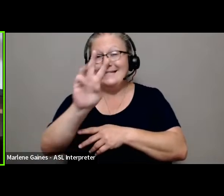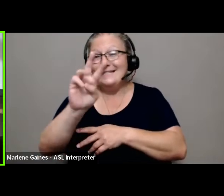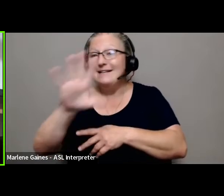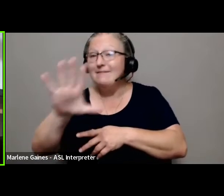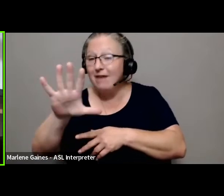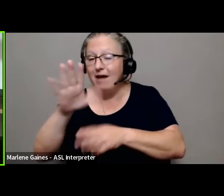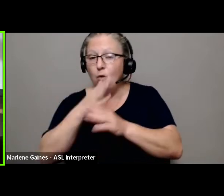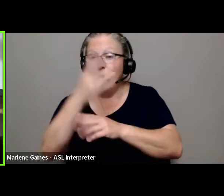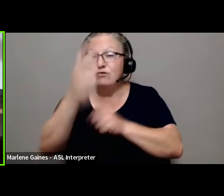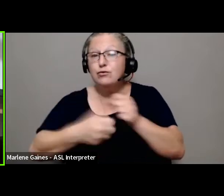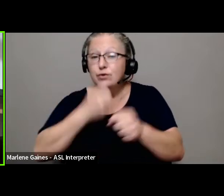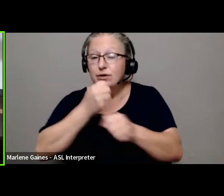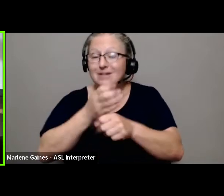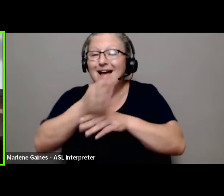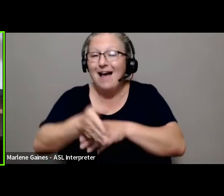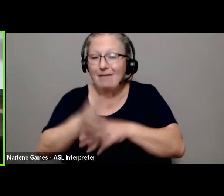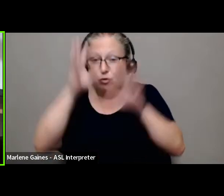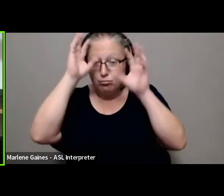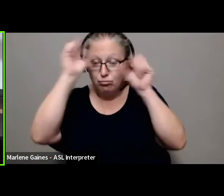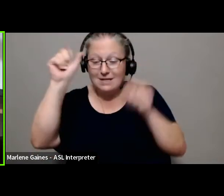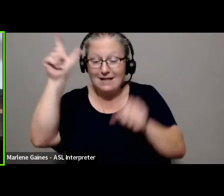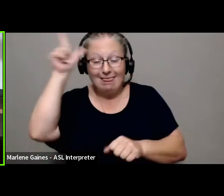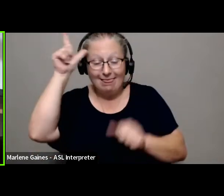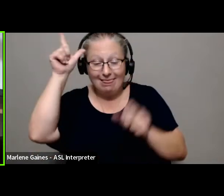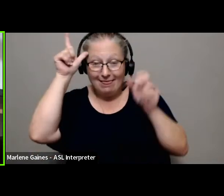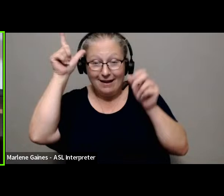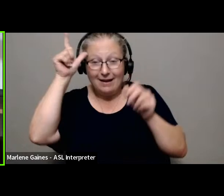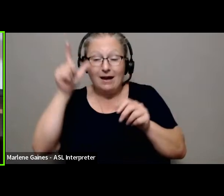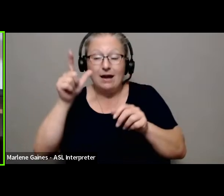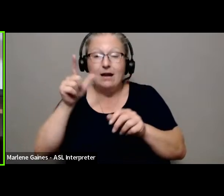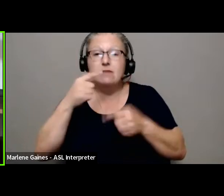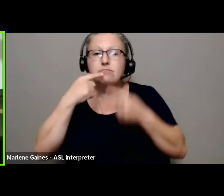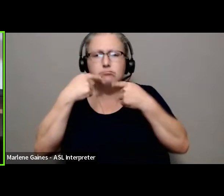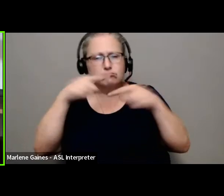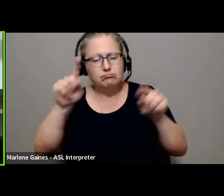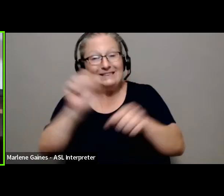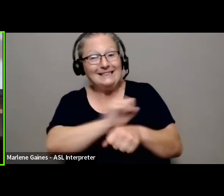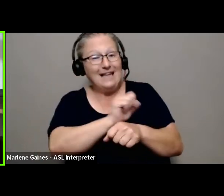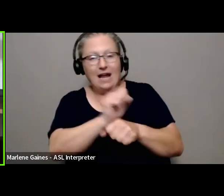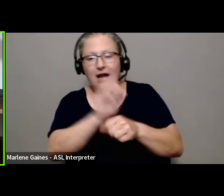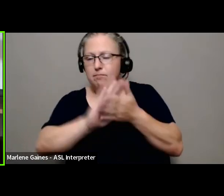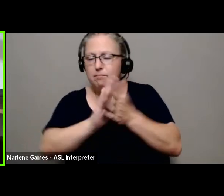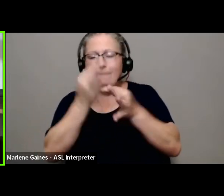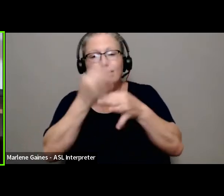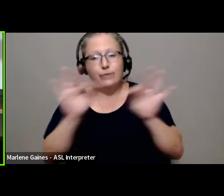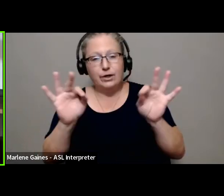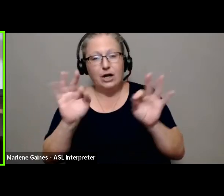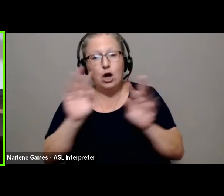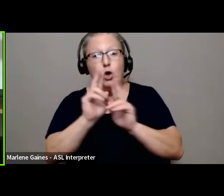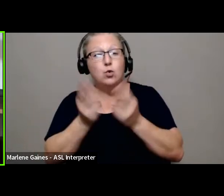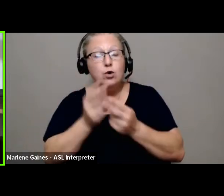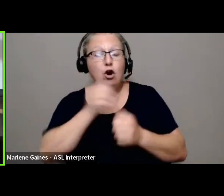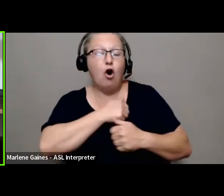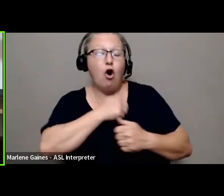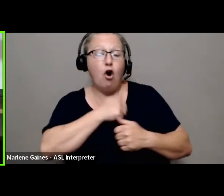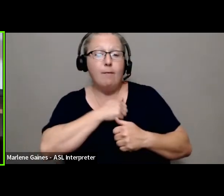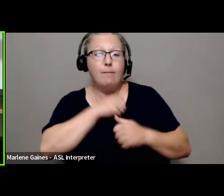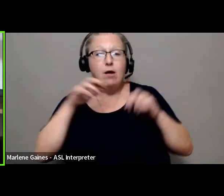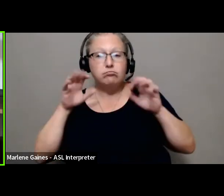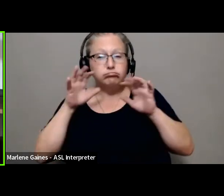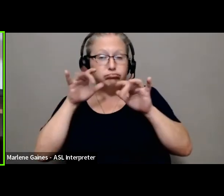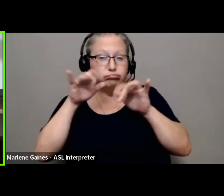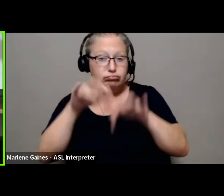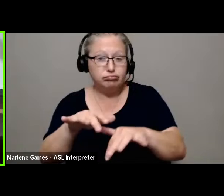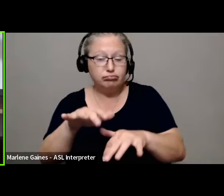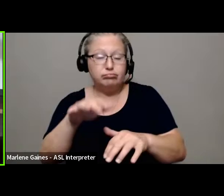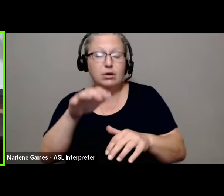over 2 years after President Lincoln declared all enslaved persons free, Union Army troops marched to Galveston, Texas